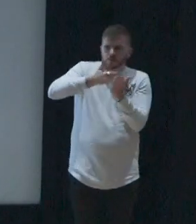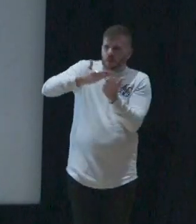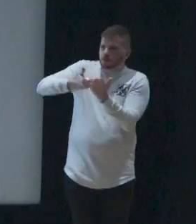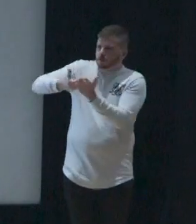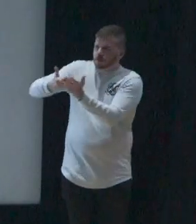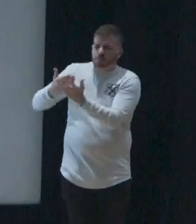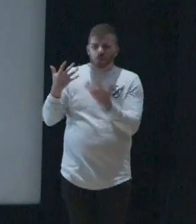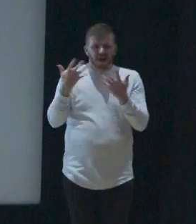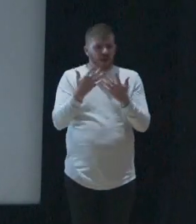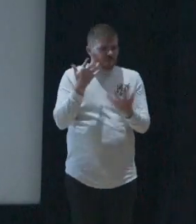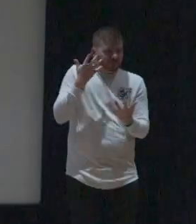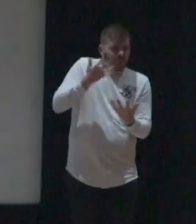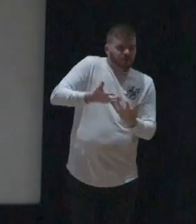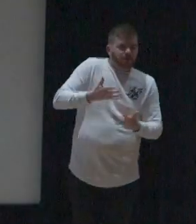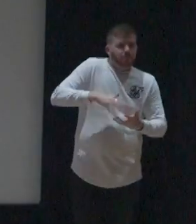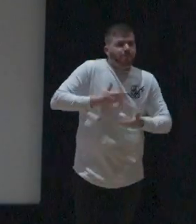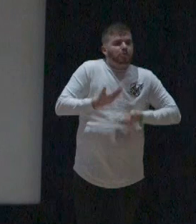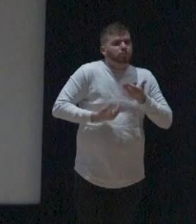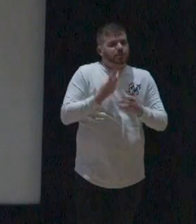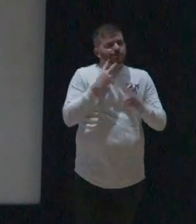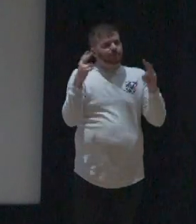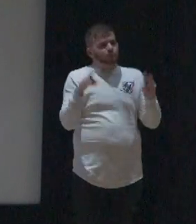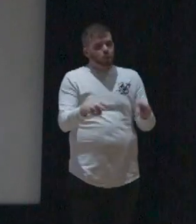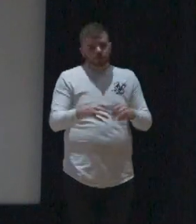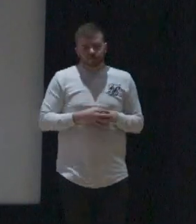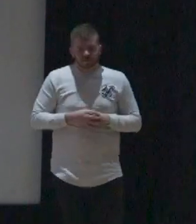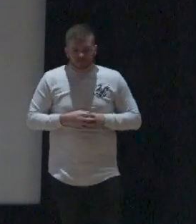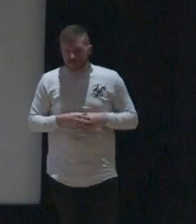how do we fit it into our game from a narrative point of view?